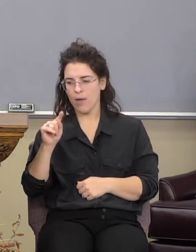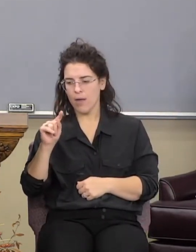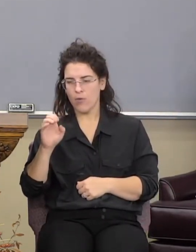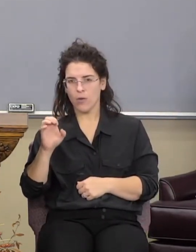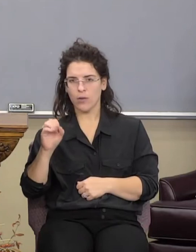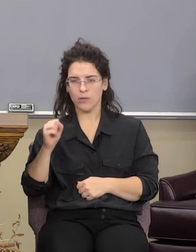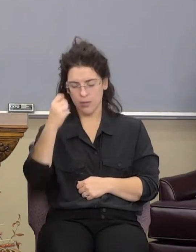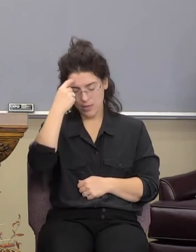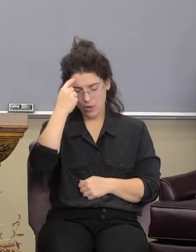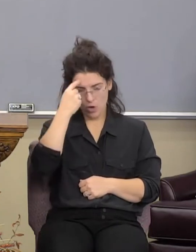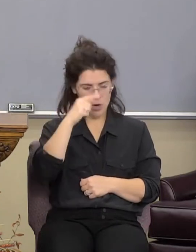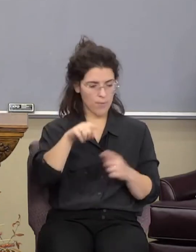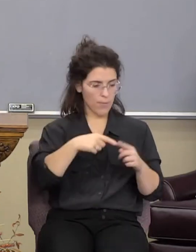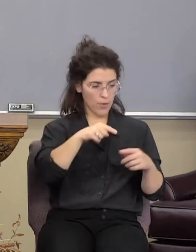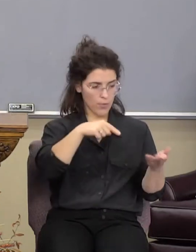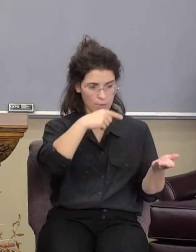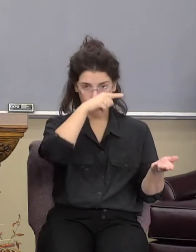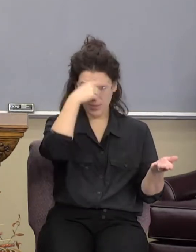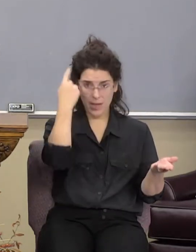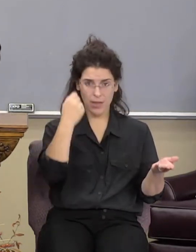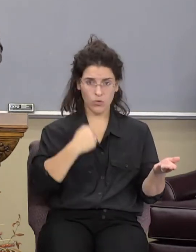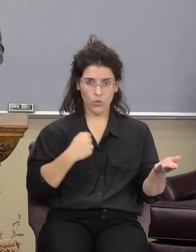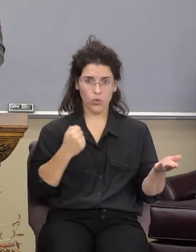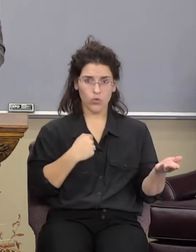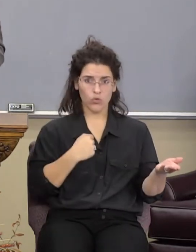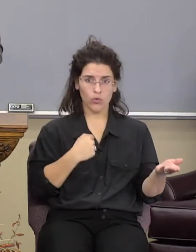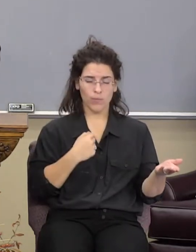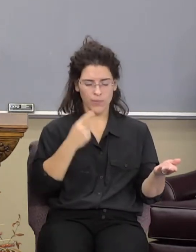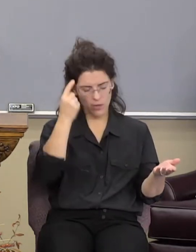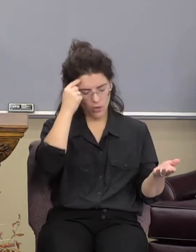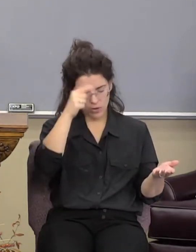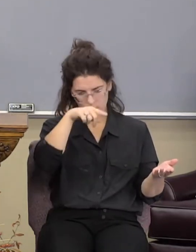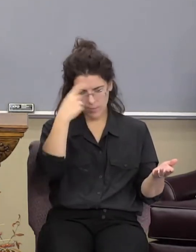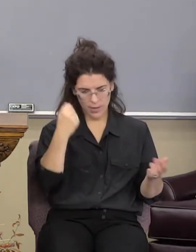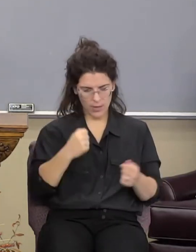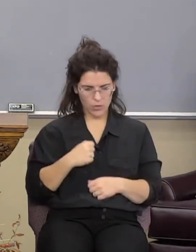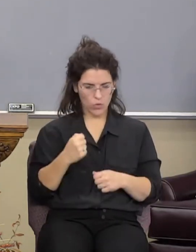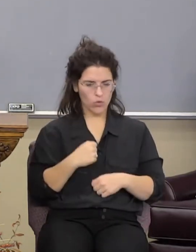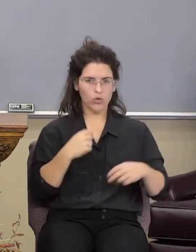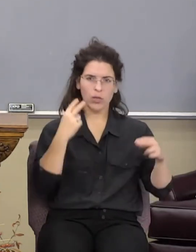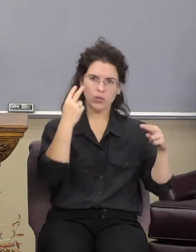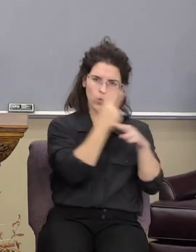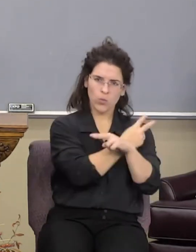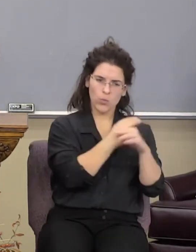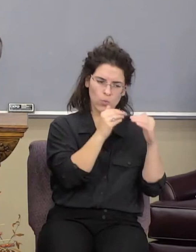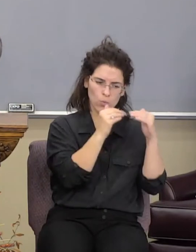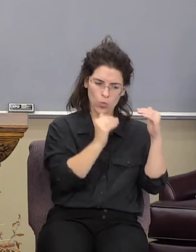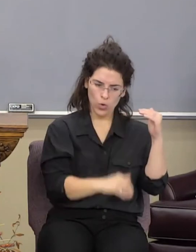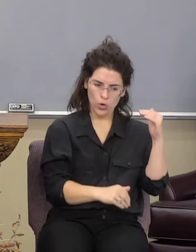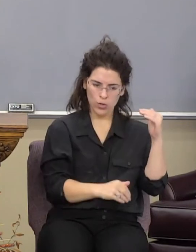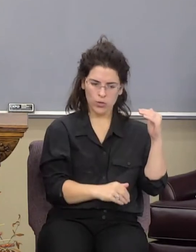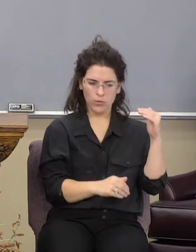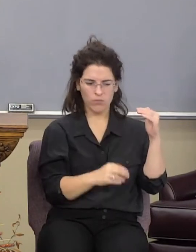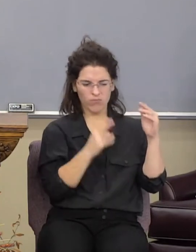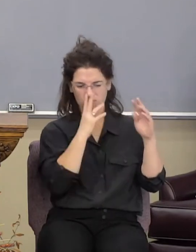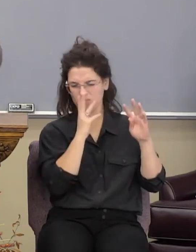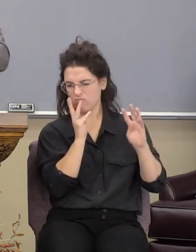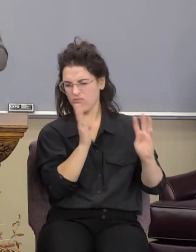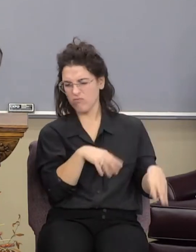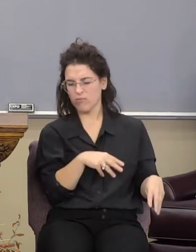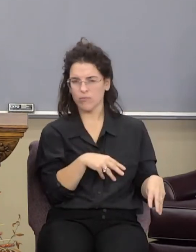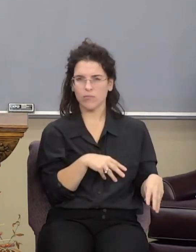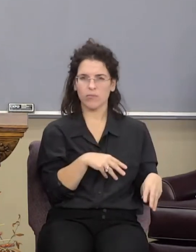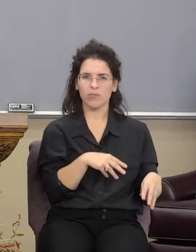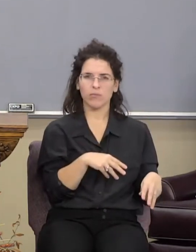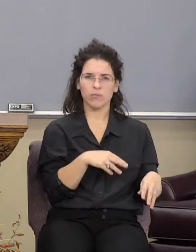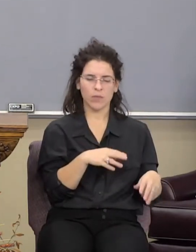soldier? They deemed the black soldier as inferior. They were discarded. They